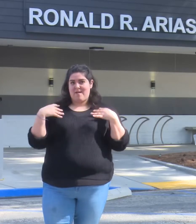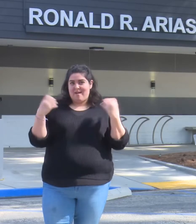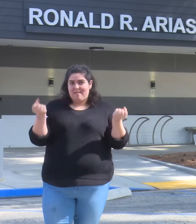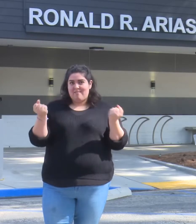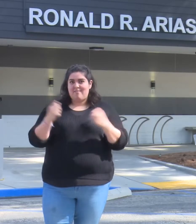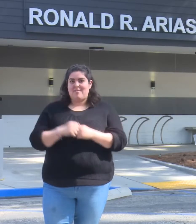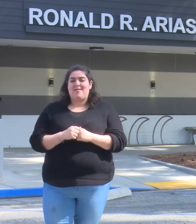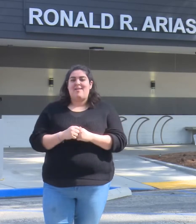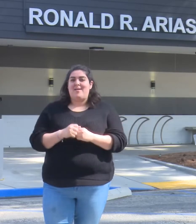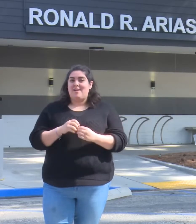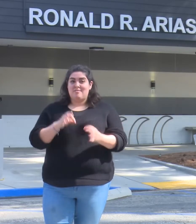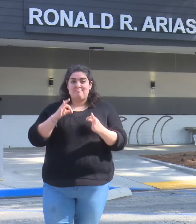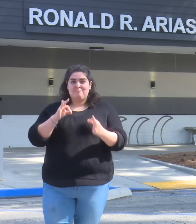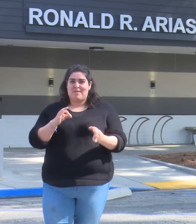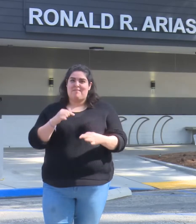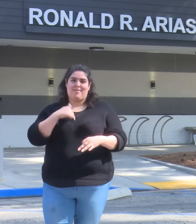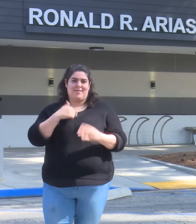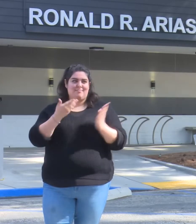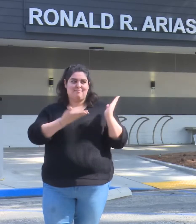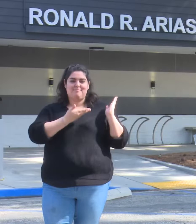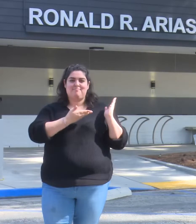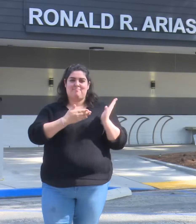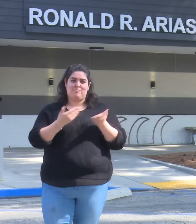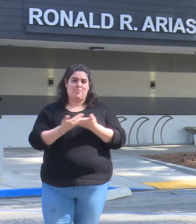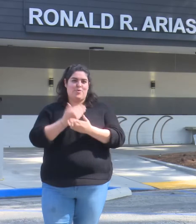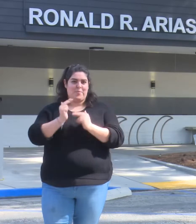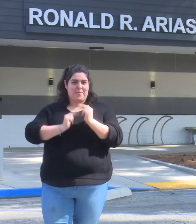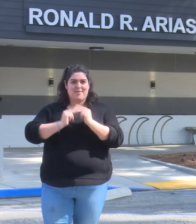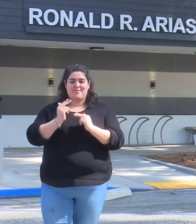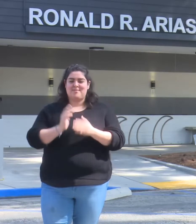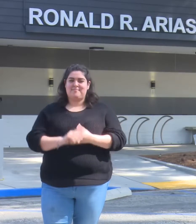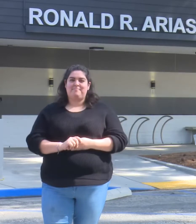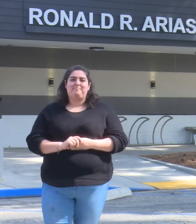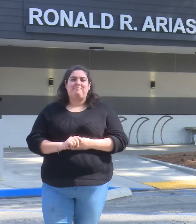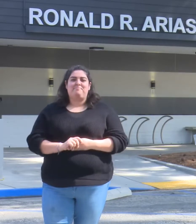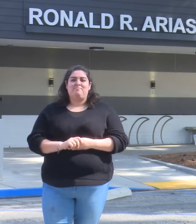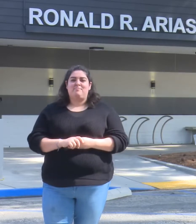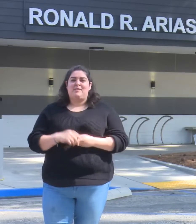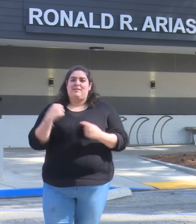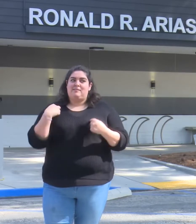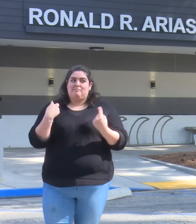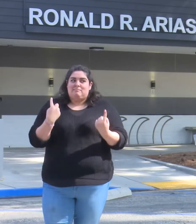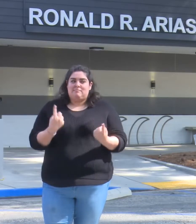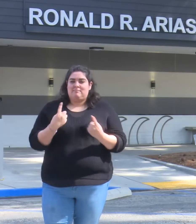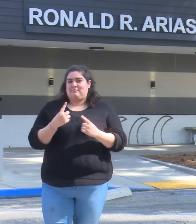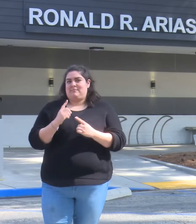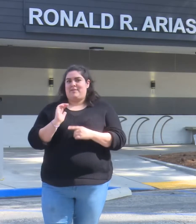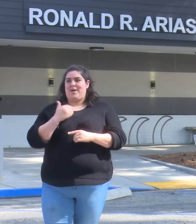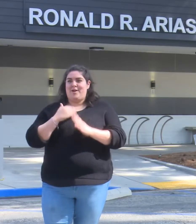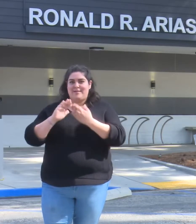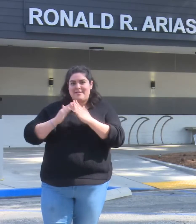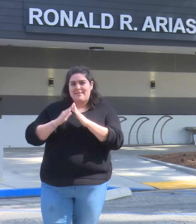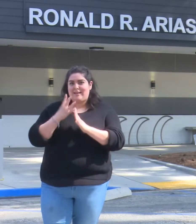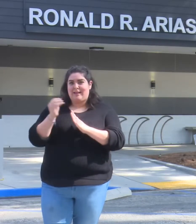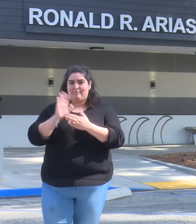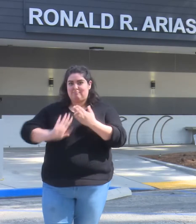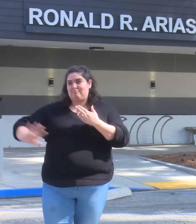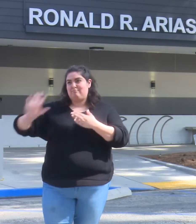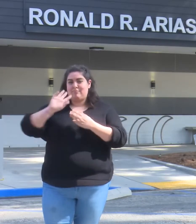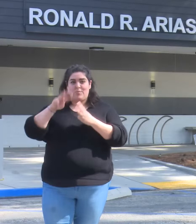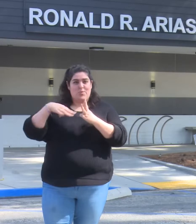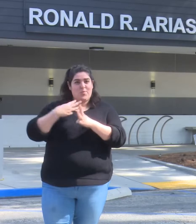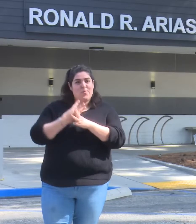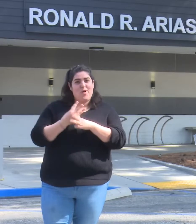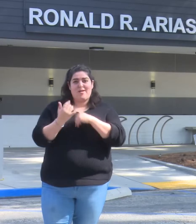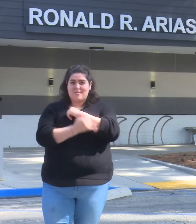off the celebration with this dedication. It has certainly been a time for public health in our city and across the nation, and